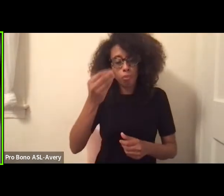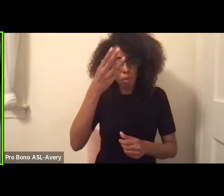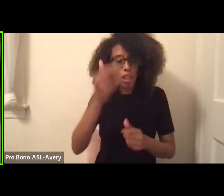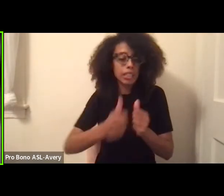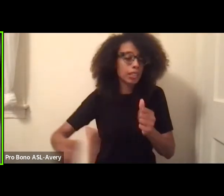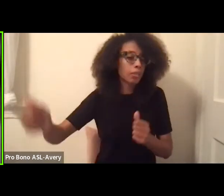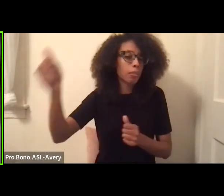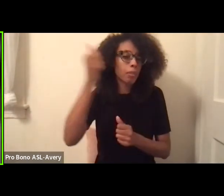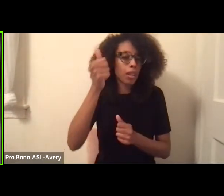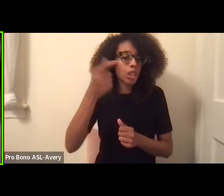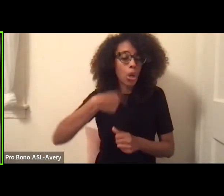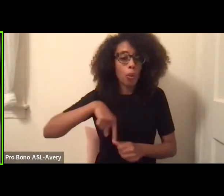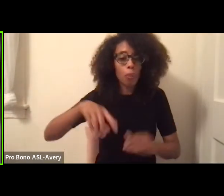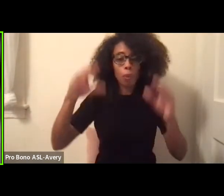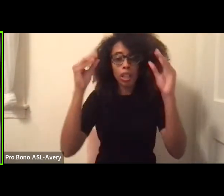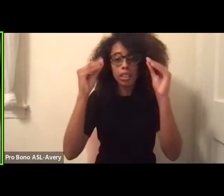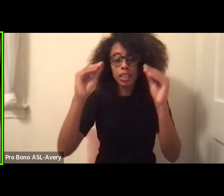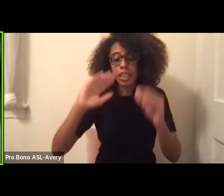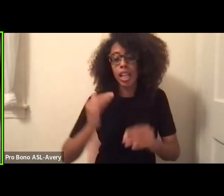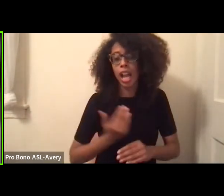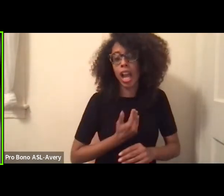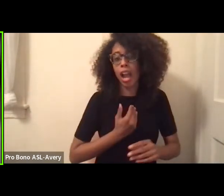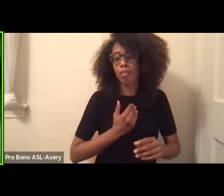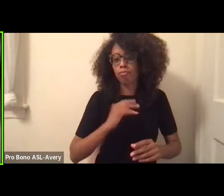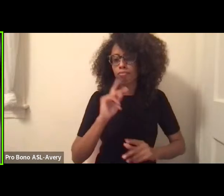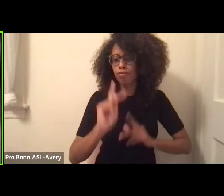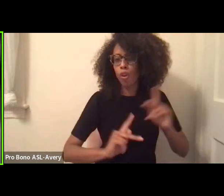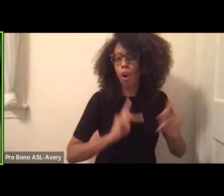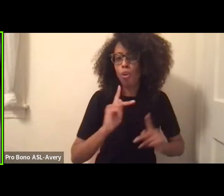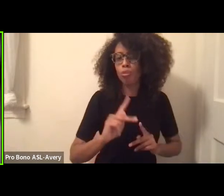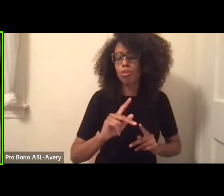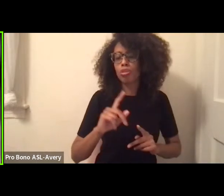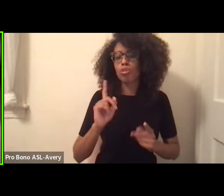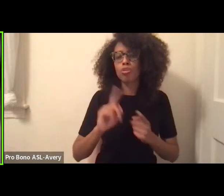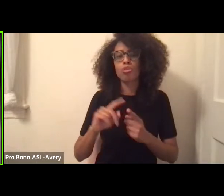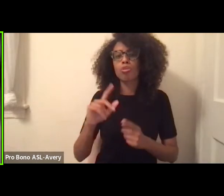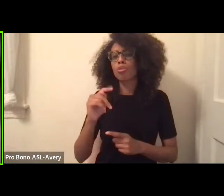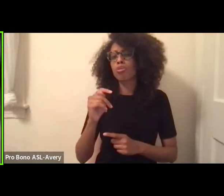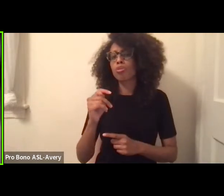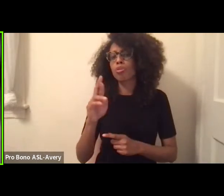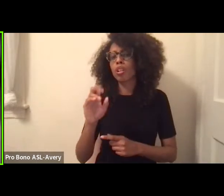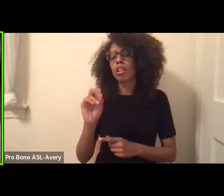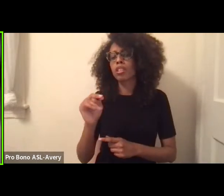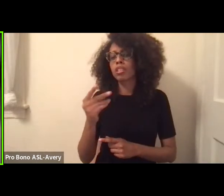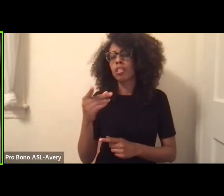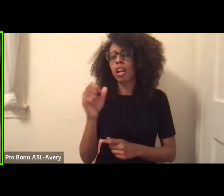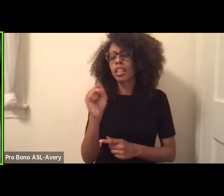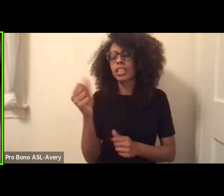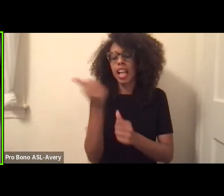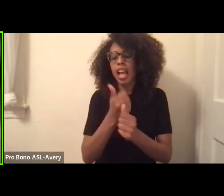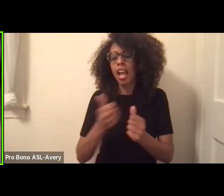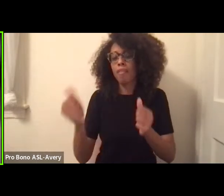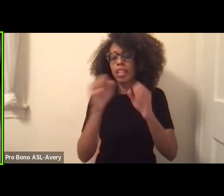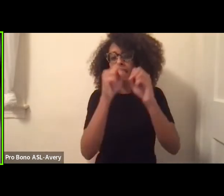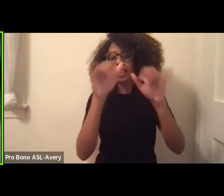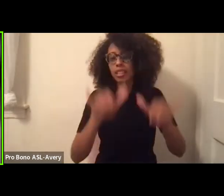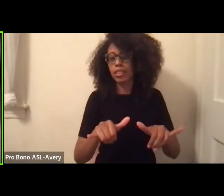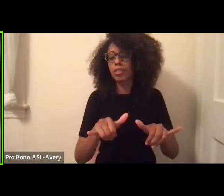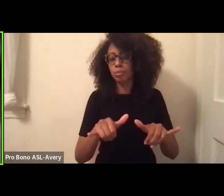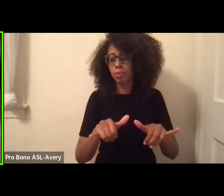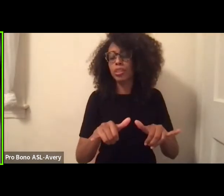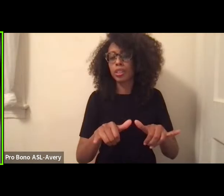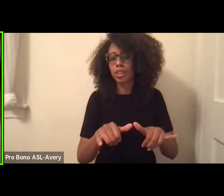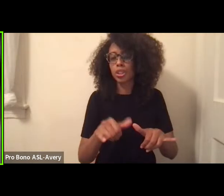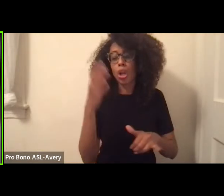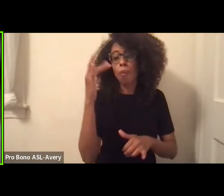teaching our folks to transgress every system that's in place. It's why Bell Hooks talks about